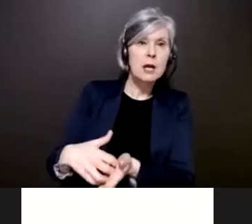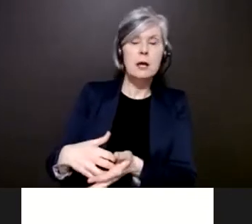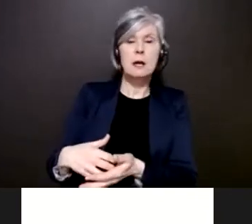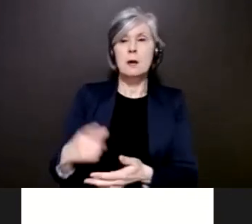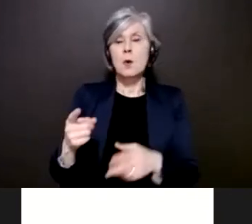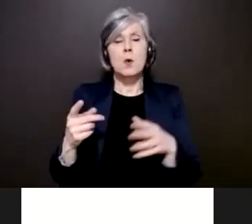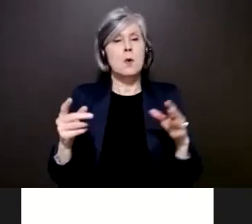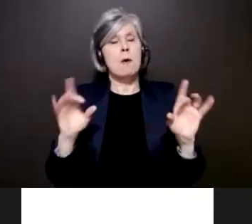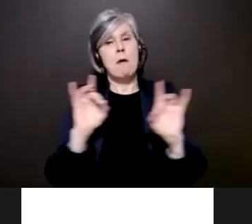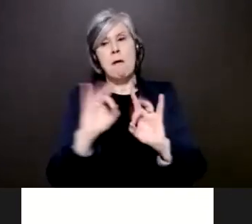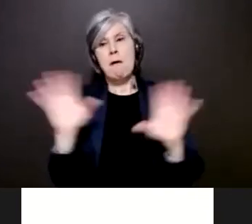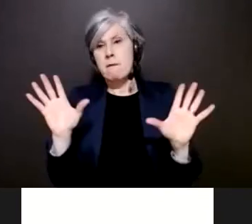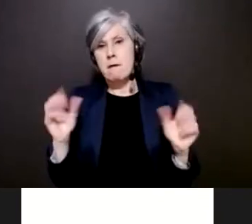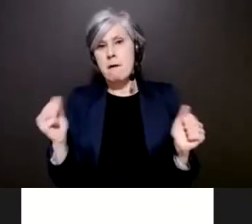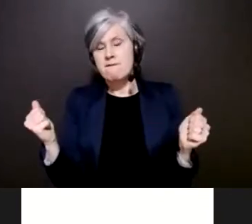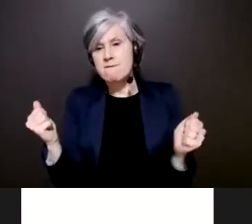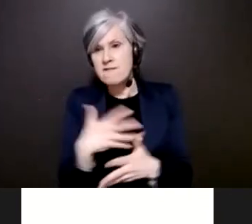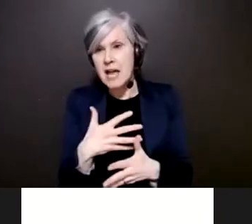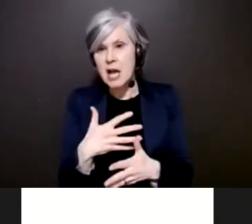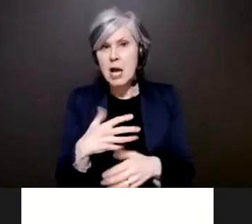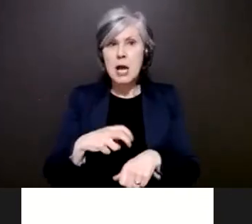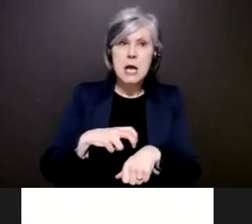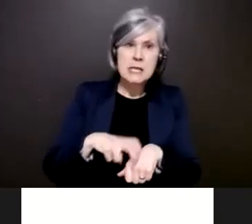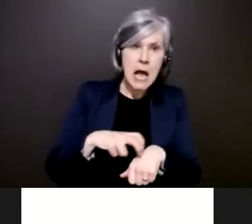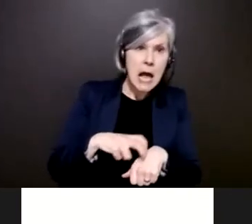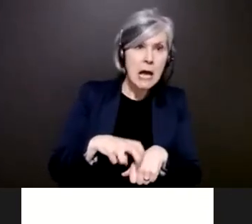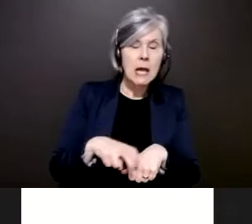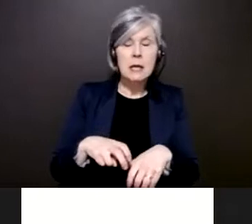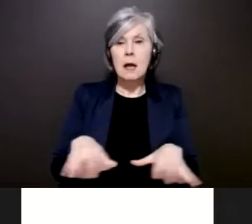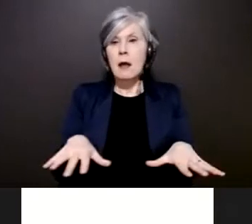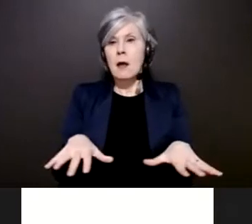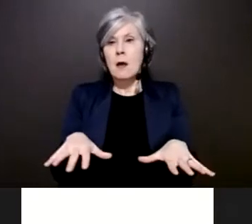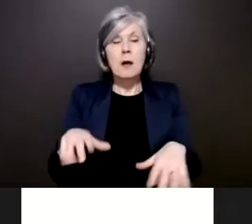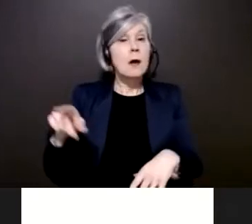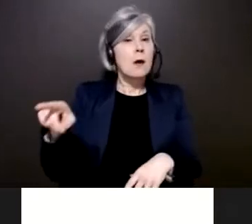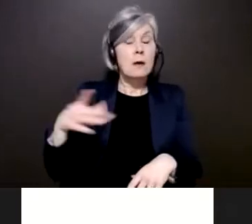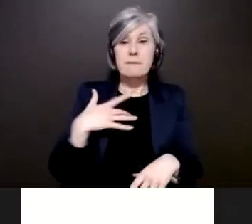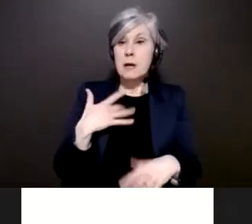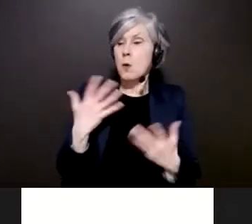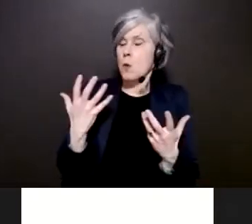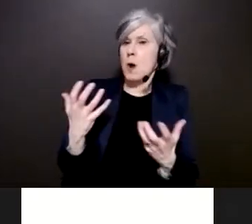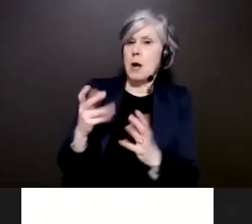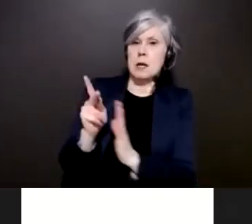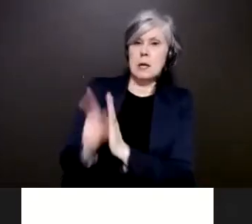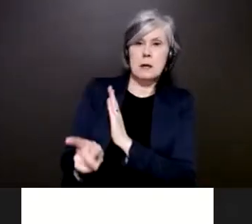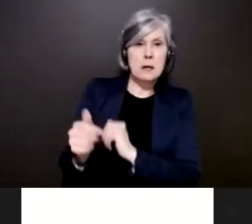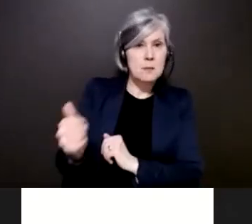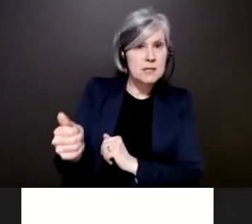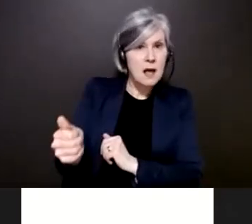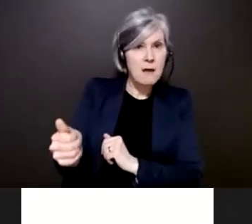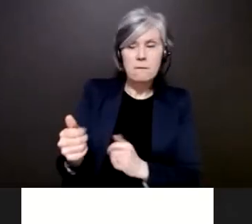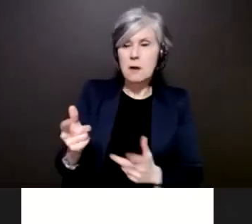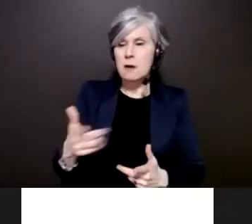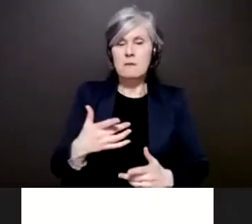fear, anxiety, even depression and suicidal thoughts, loss of dignity, and